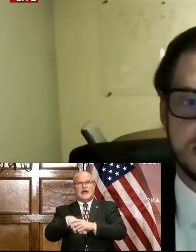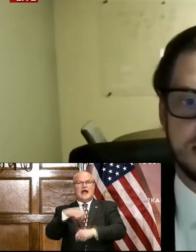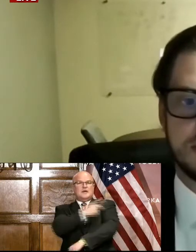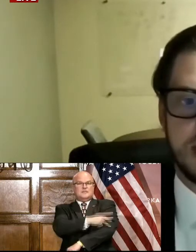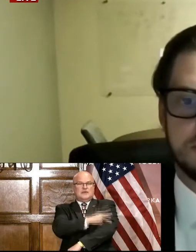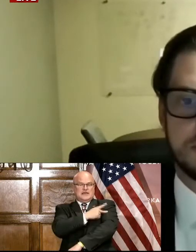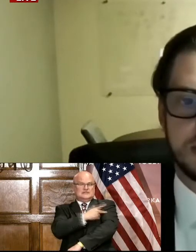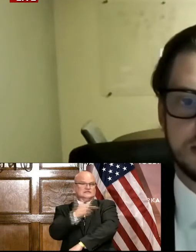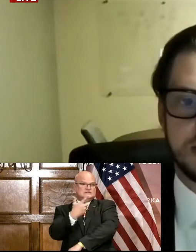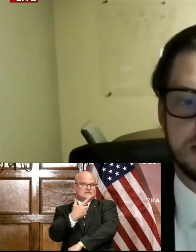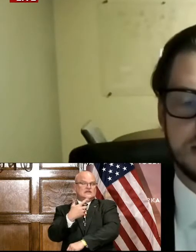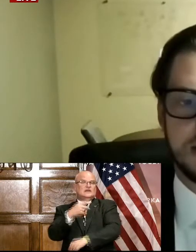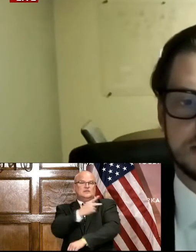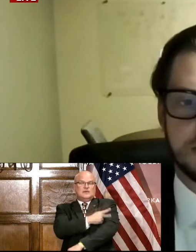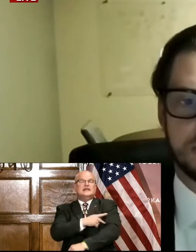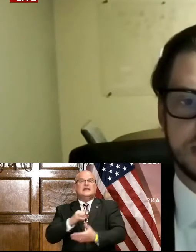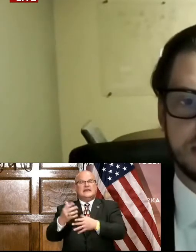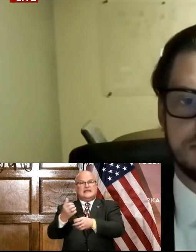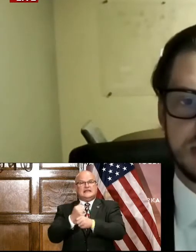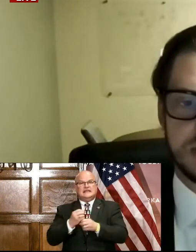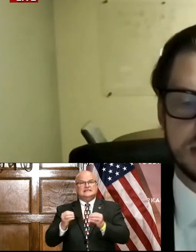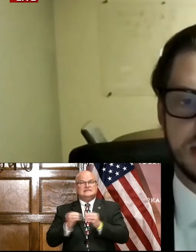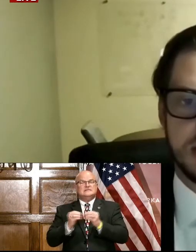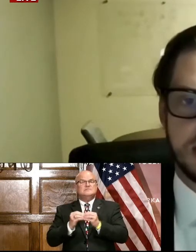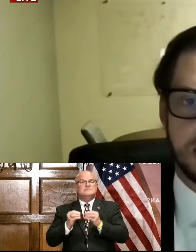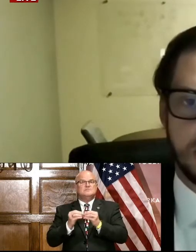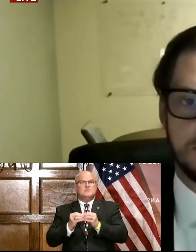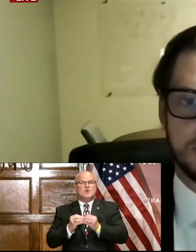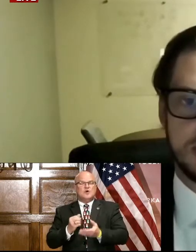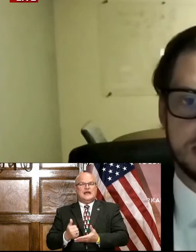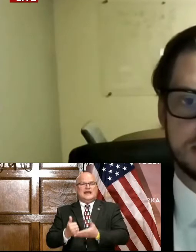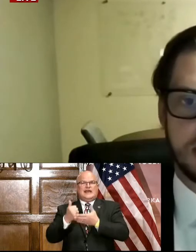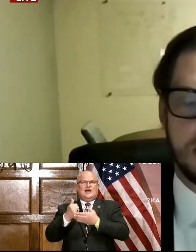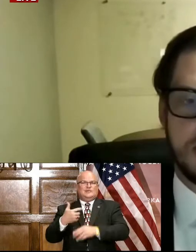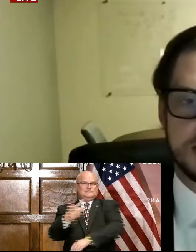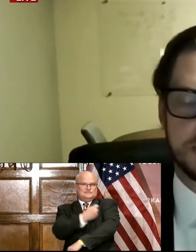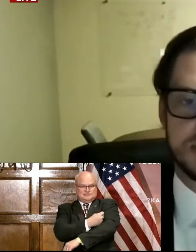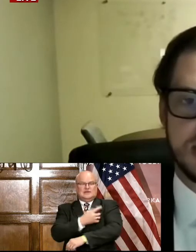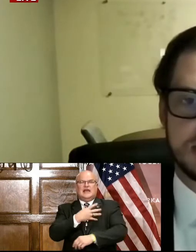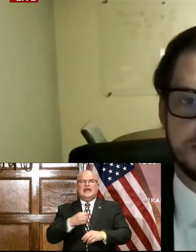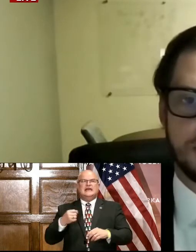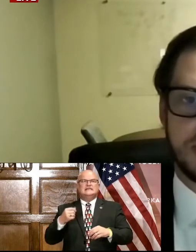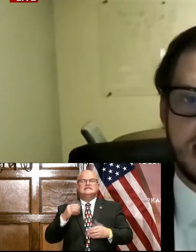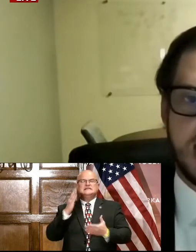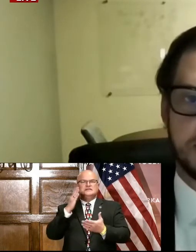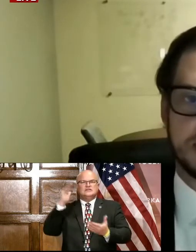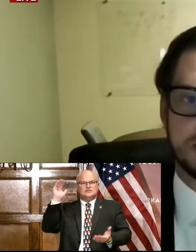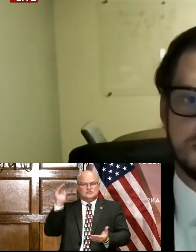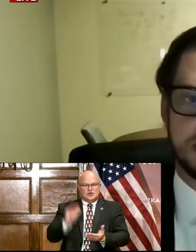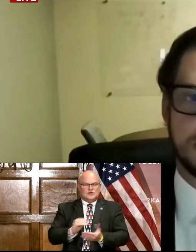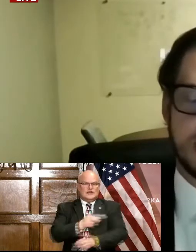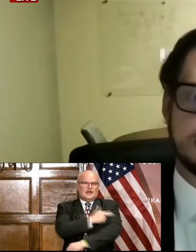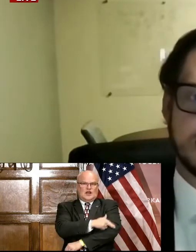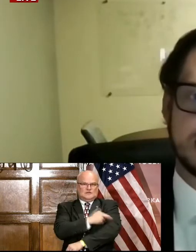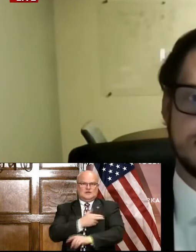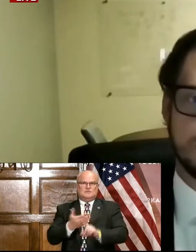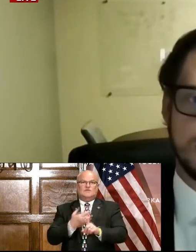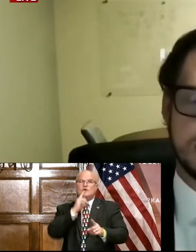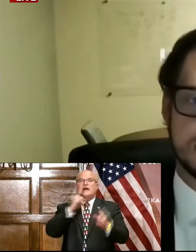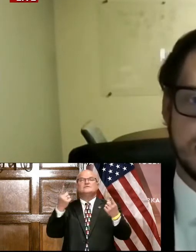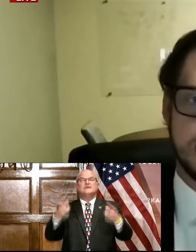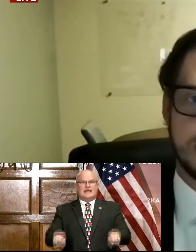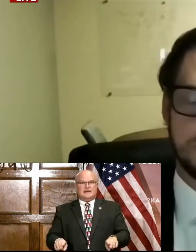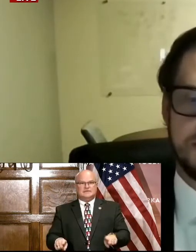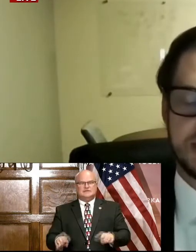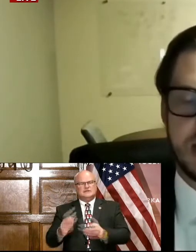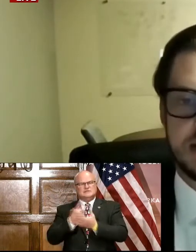patients that can get some early intervention and hopefully cut off hospitalizations before they happen. And so we've been doing that over the last few